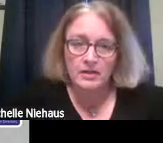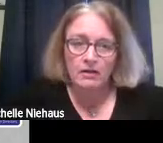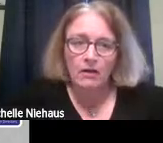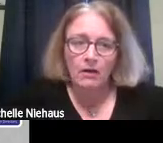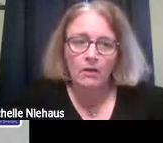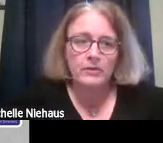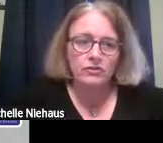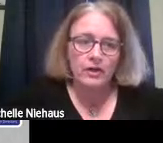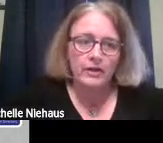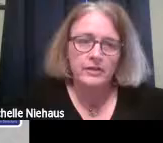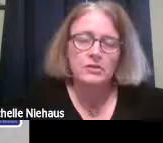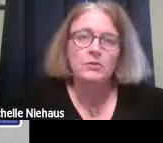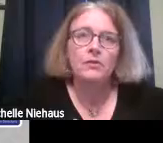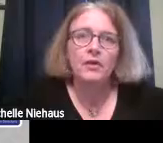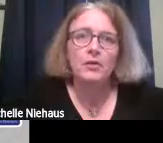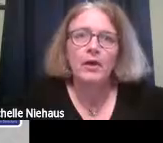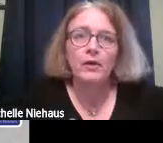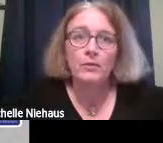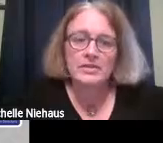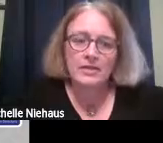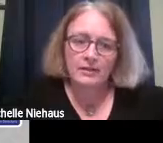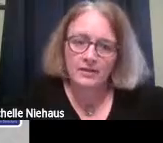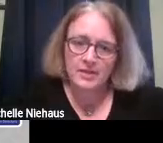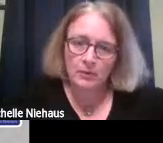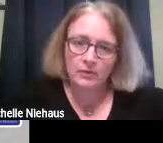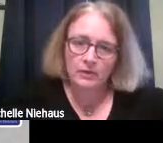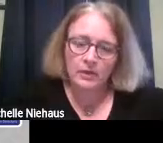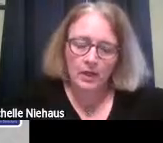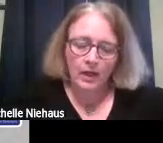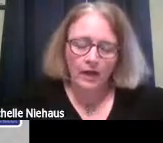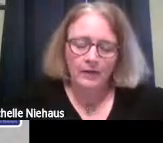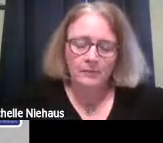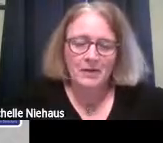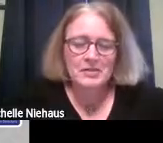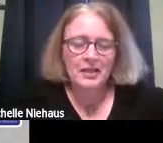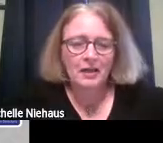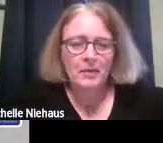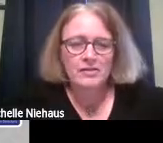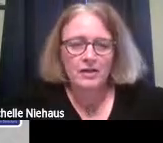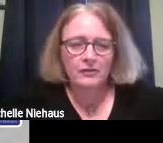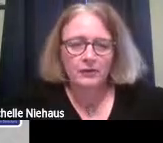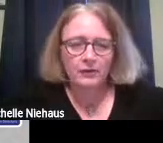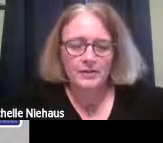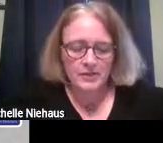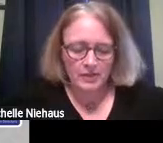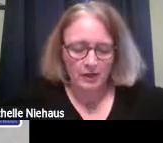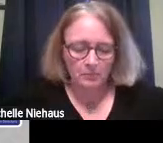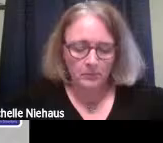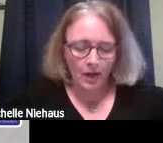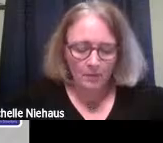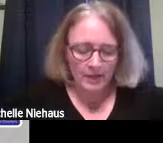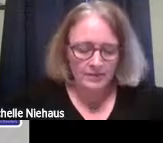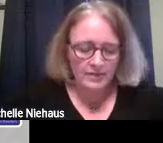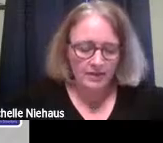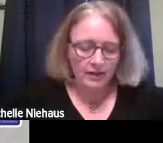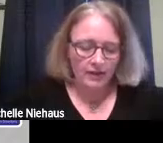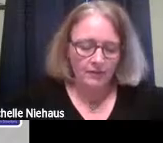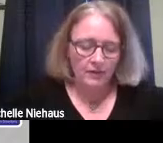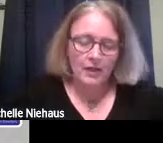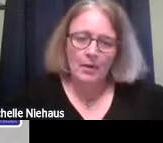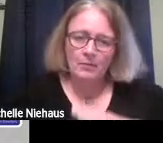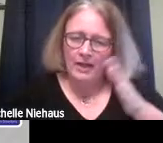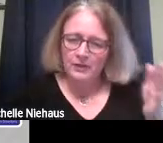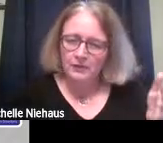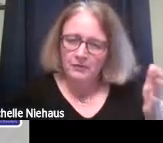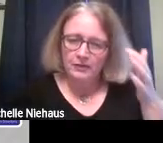space, always trying to think about who is not at the table. And I was thinking about Dr. Logan's comments and